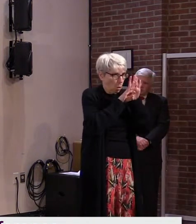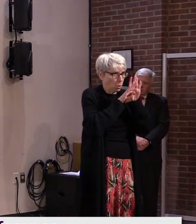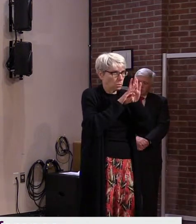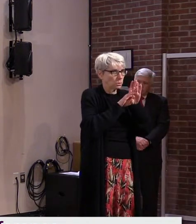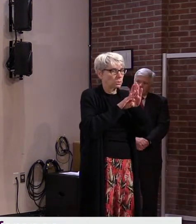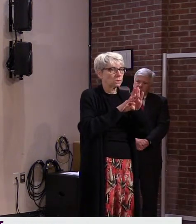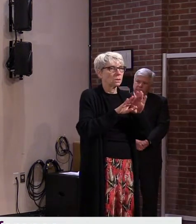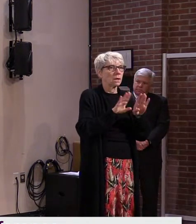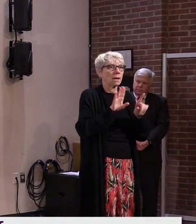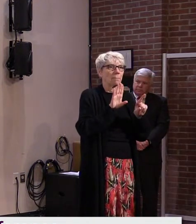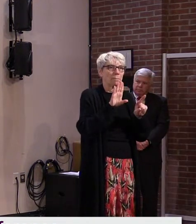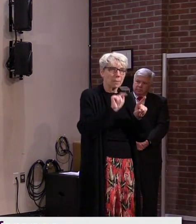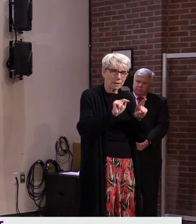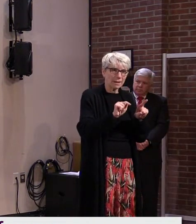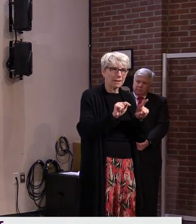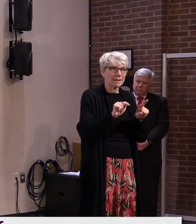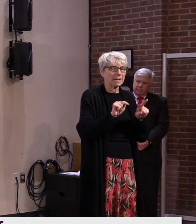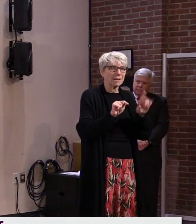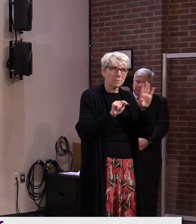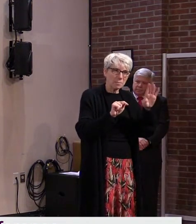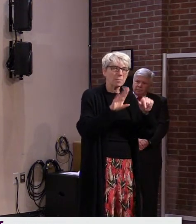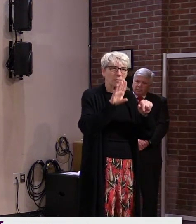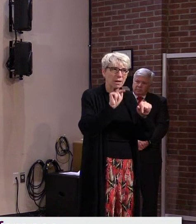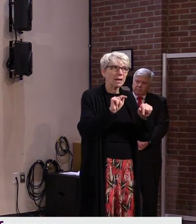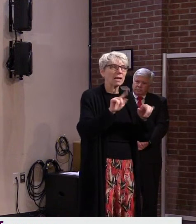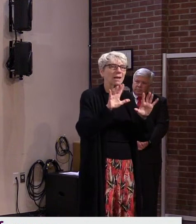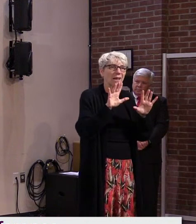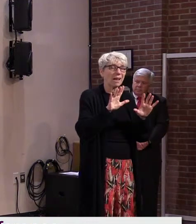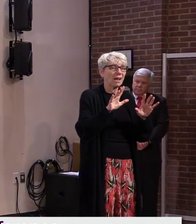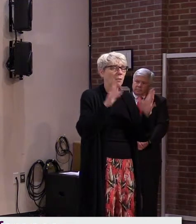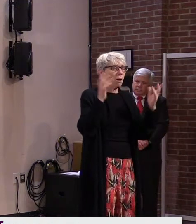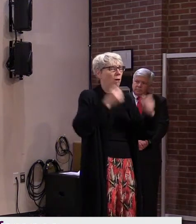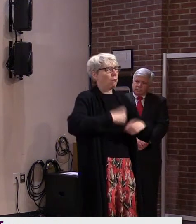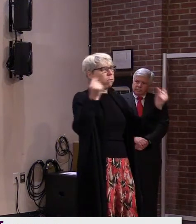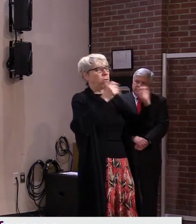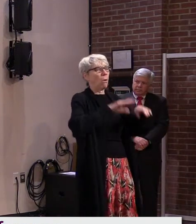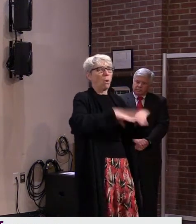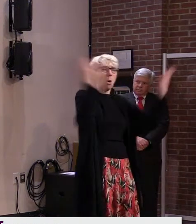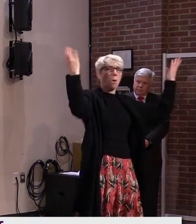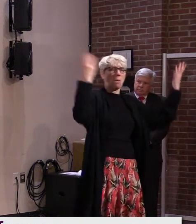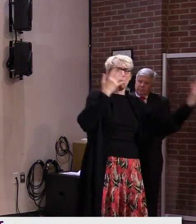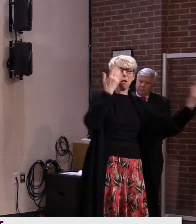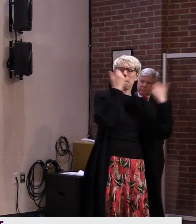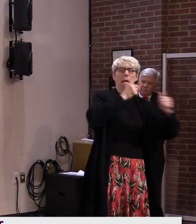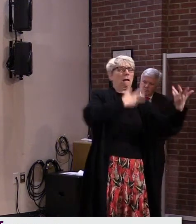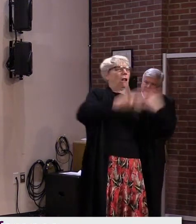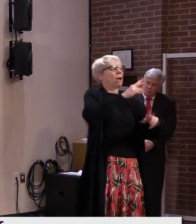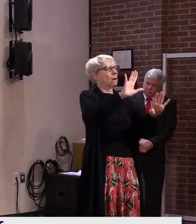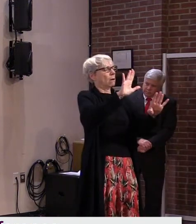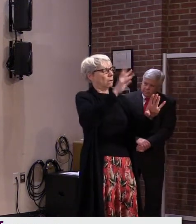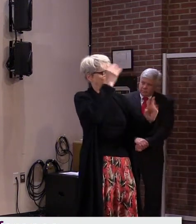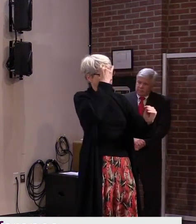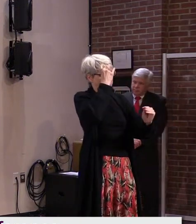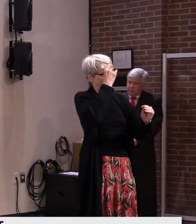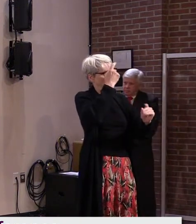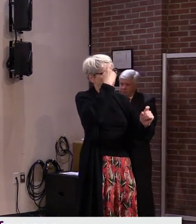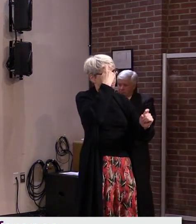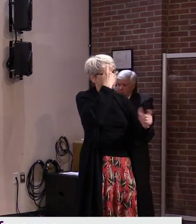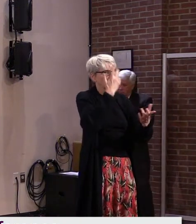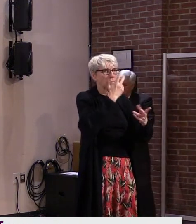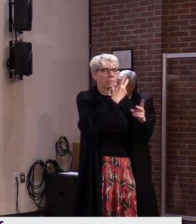we're still being cautious in many ways, and we've learned how to deal with this,